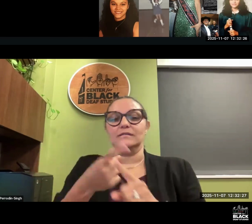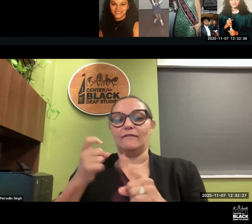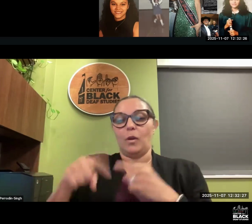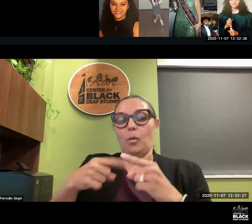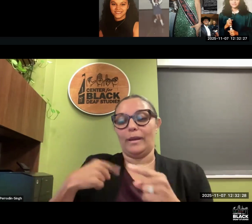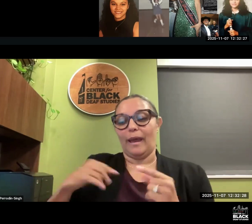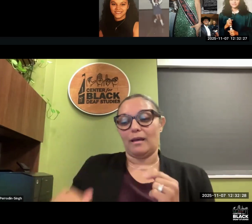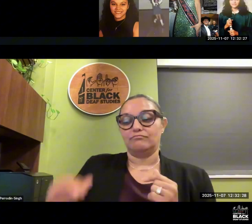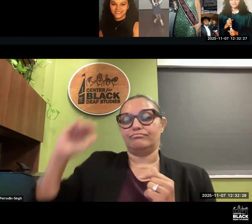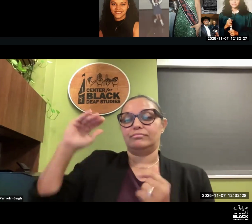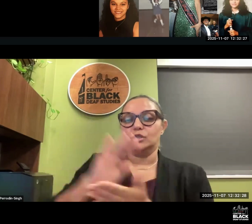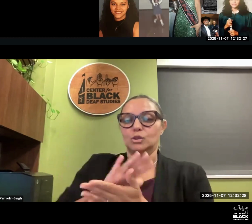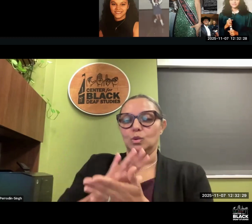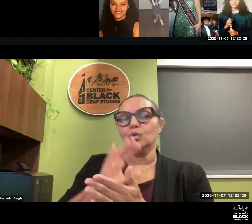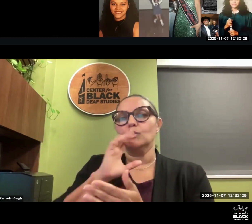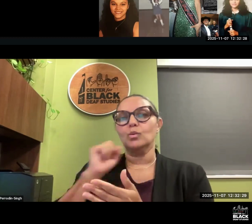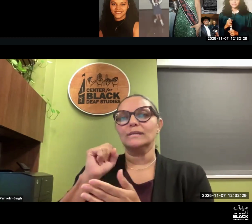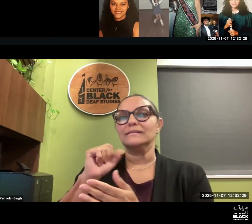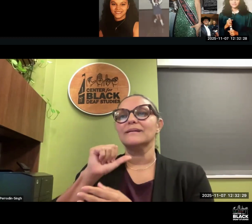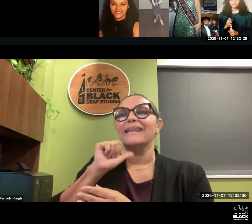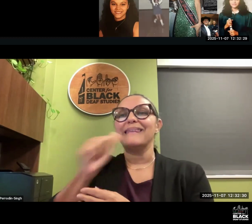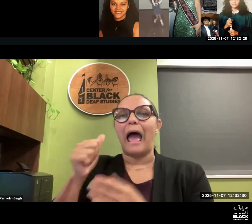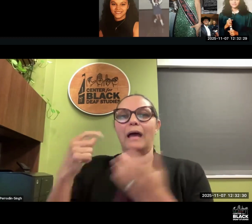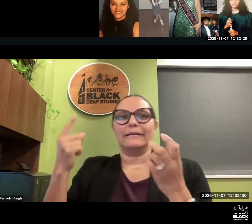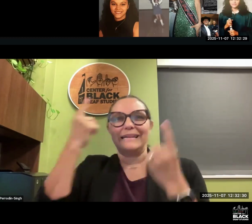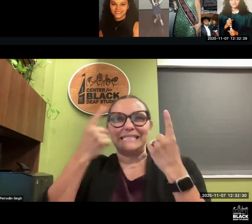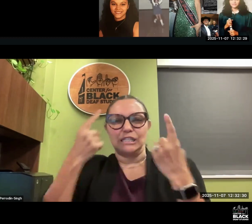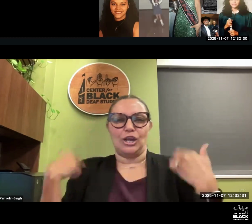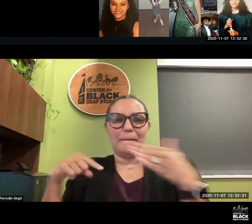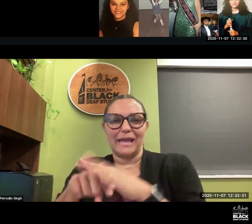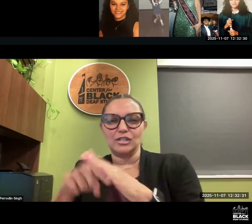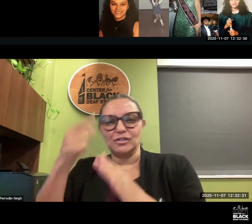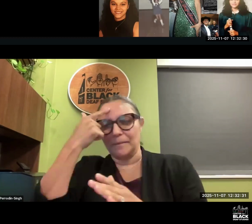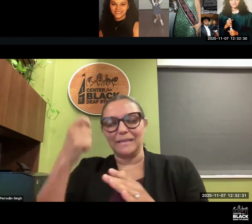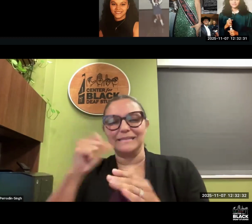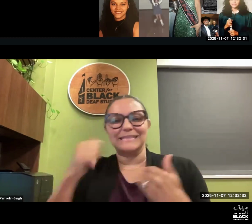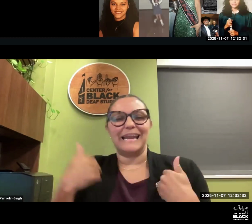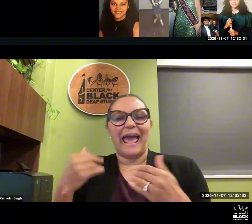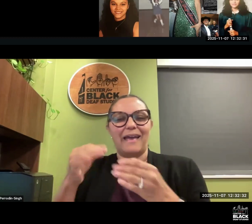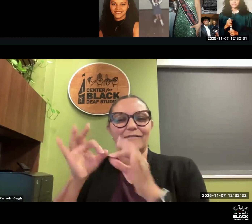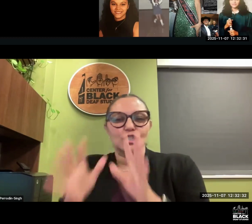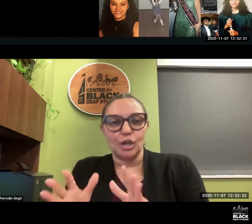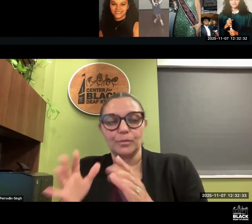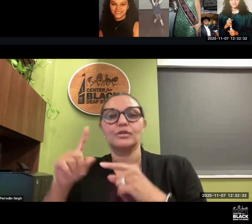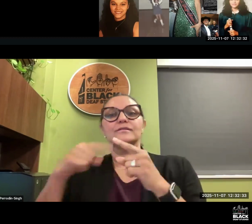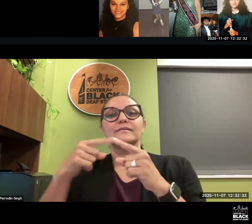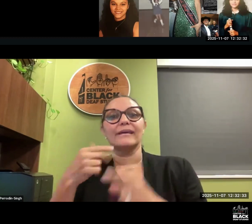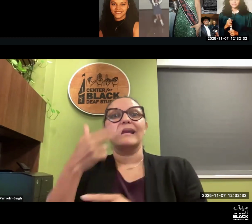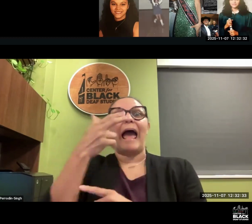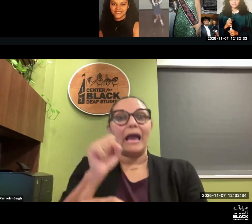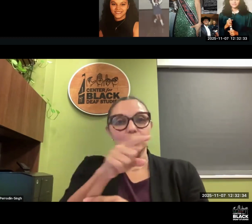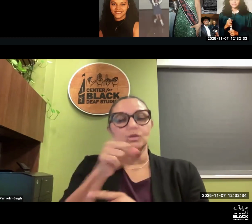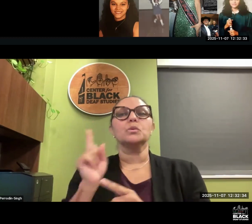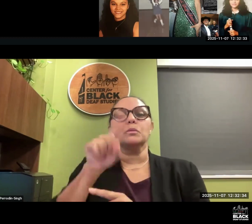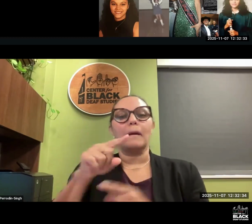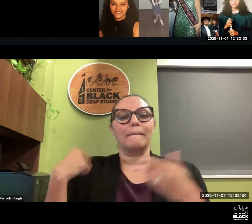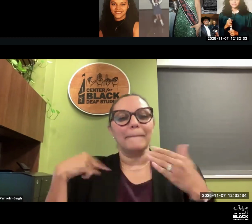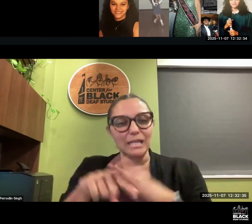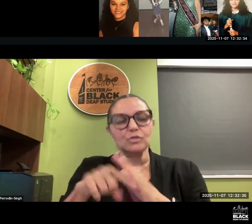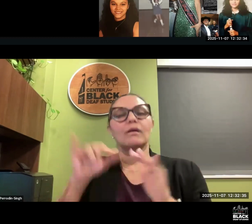about that mainstream experience, being able to go to a program in a public school. But one of the